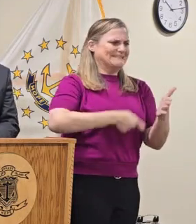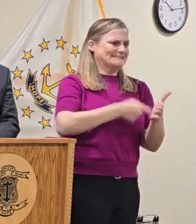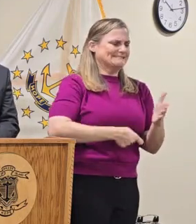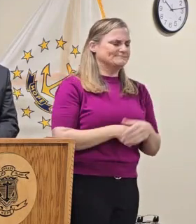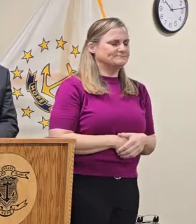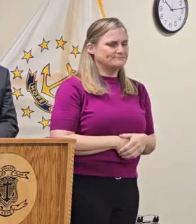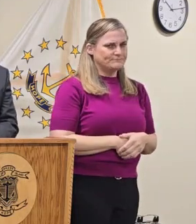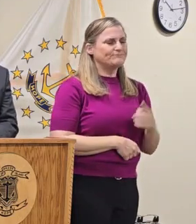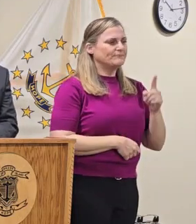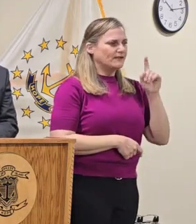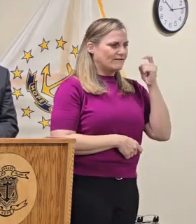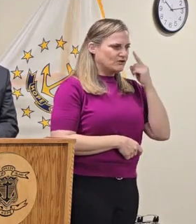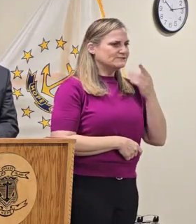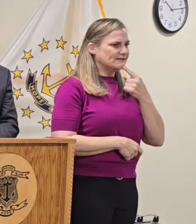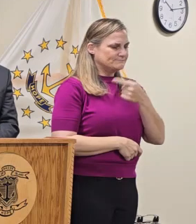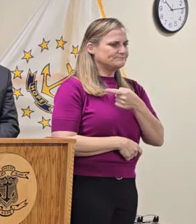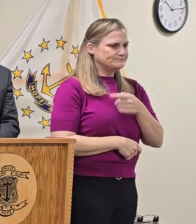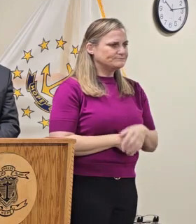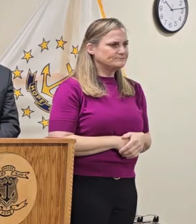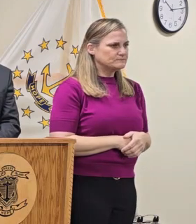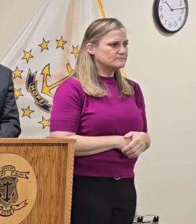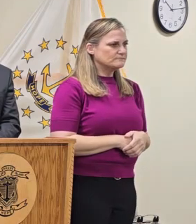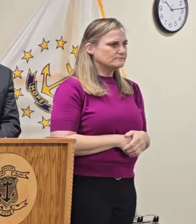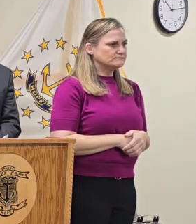on a contingency for